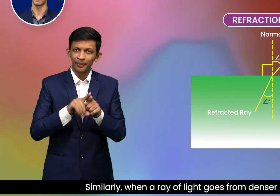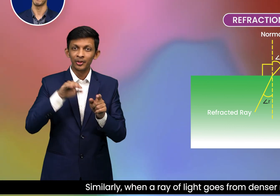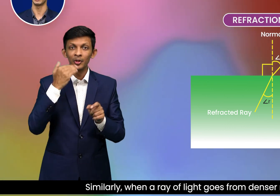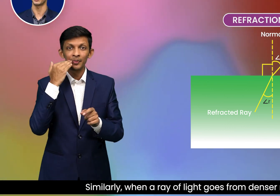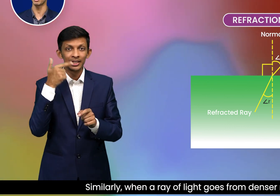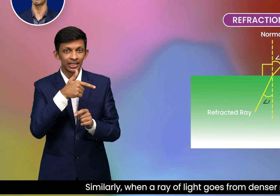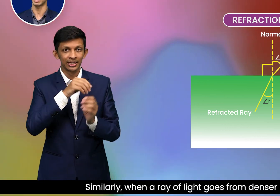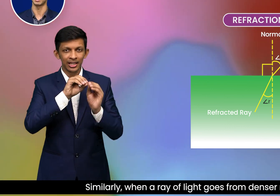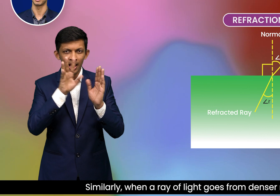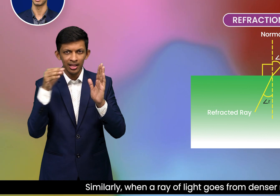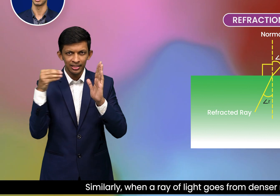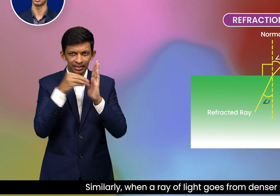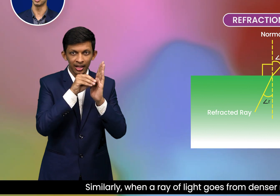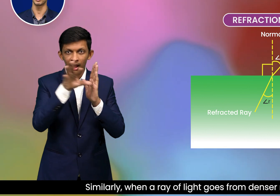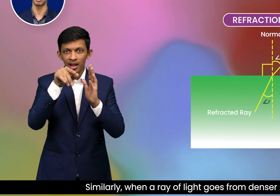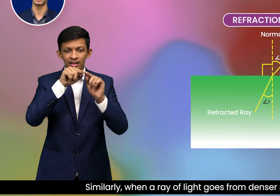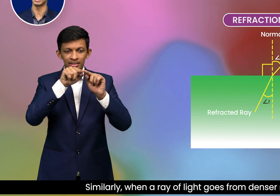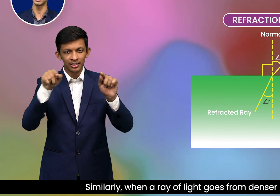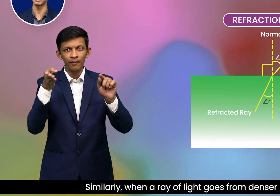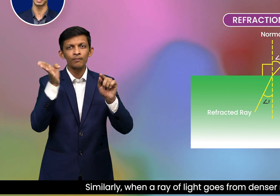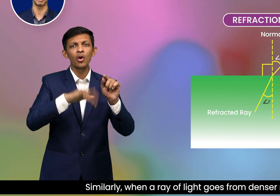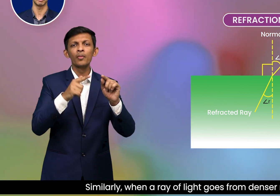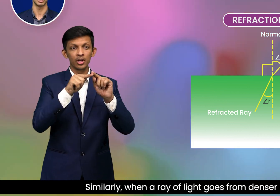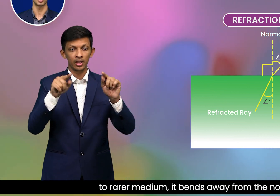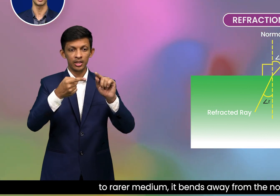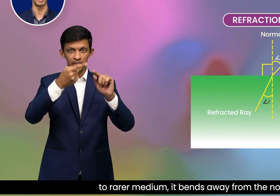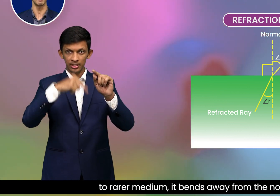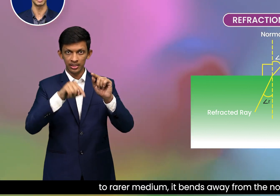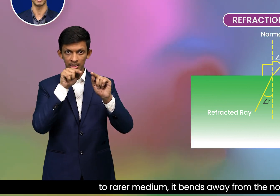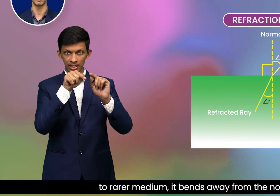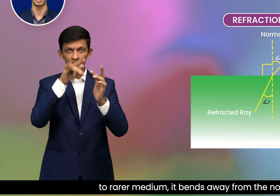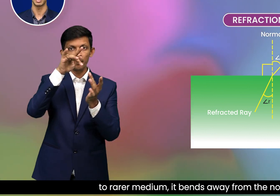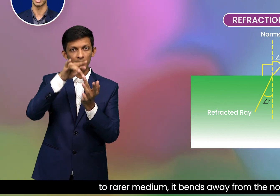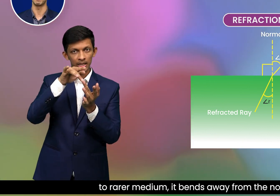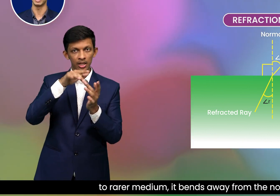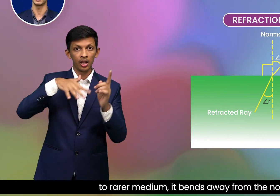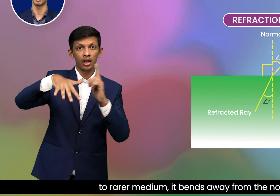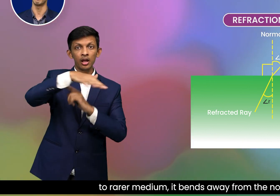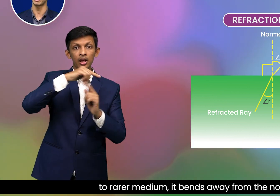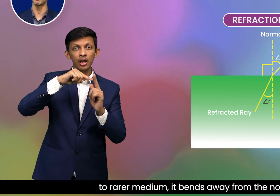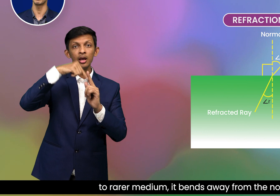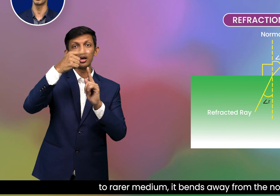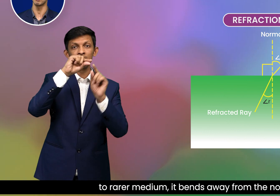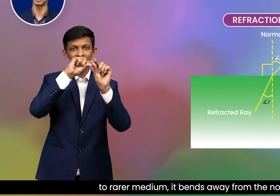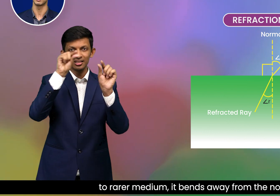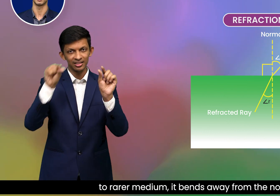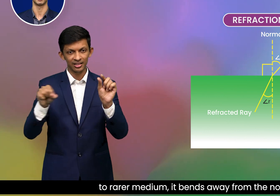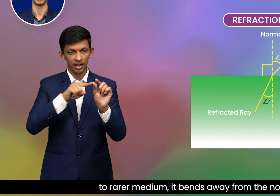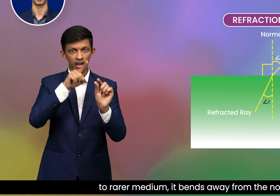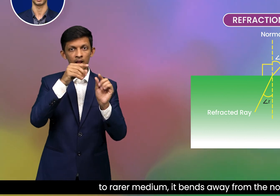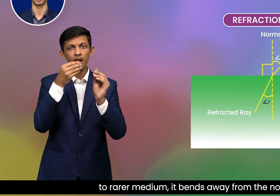Similarly, when a ray of light goes from denser medium to rarer medium, it bends away from the